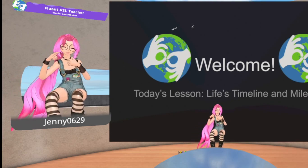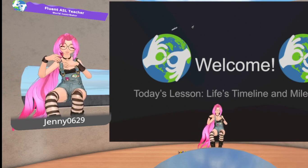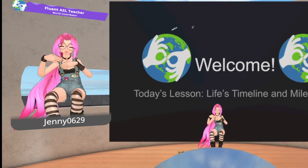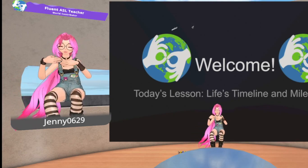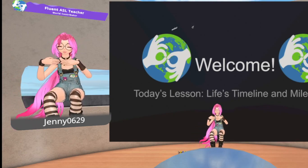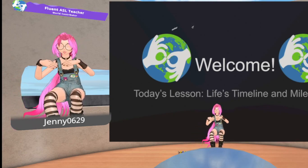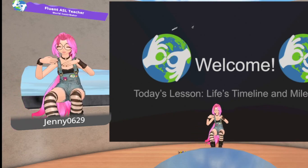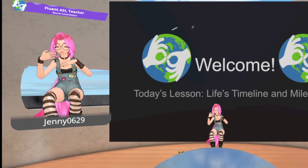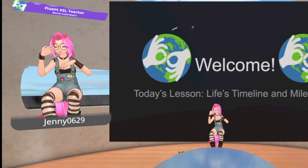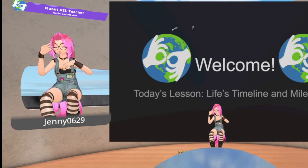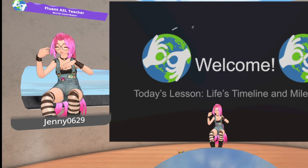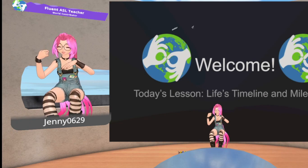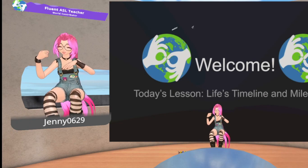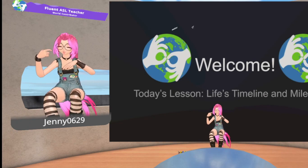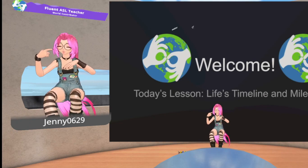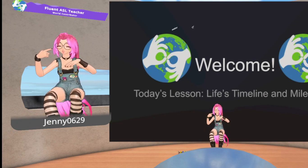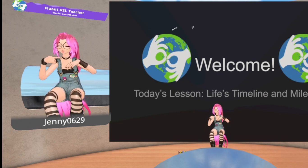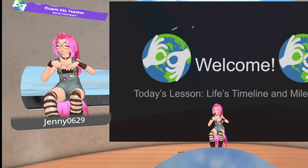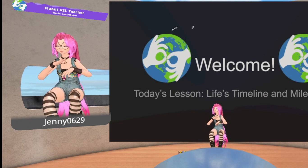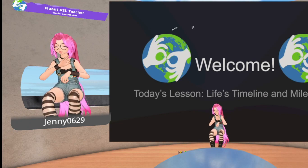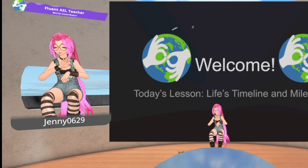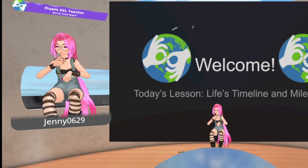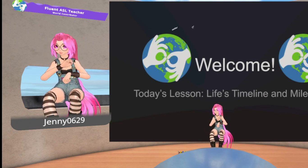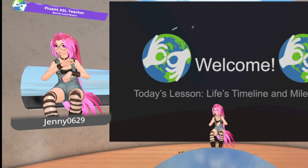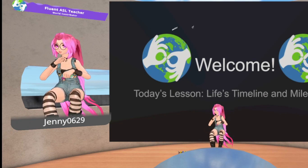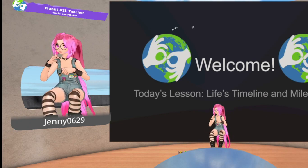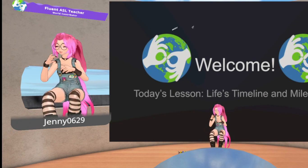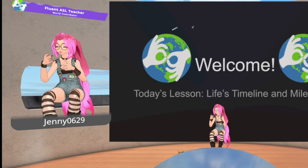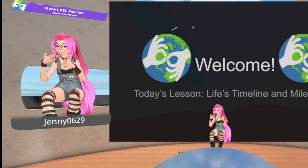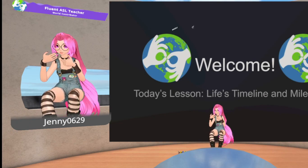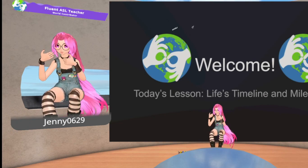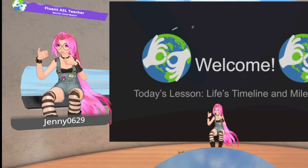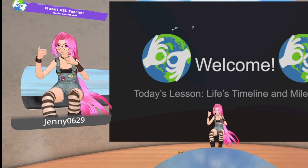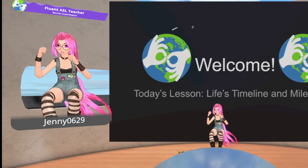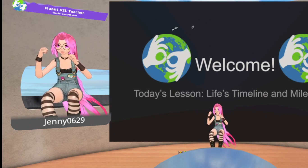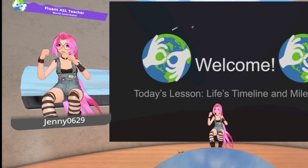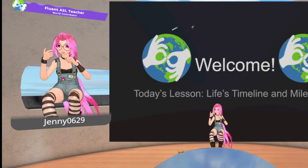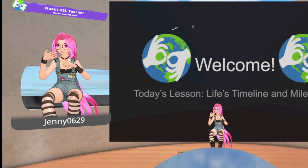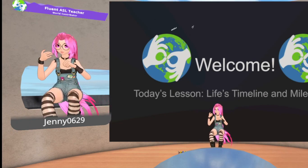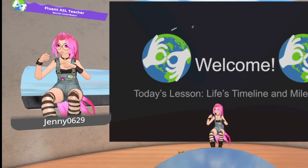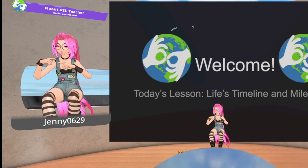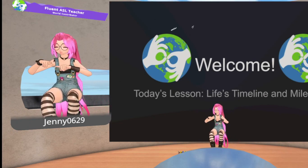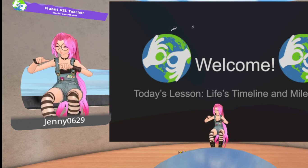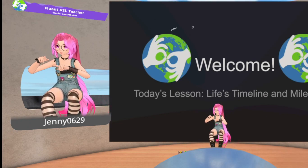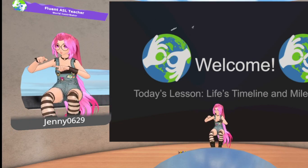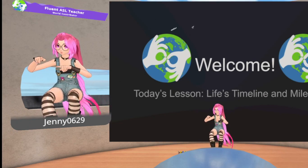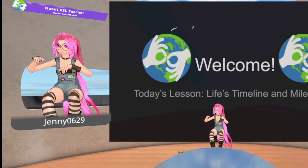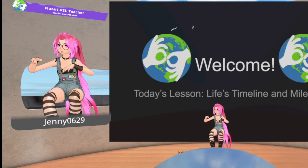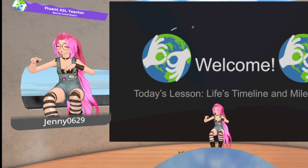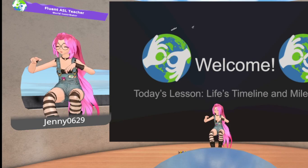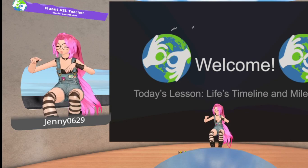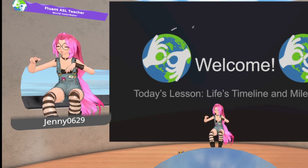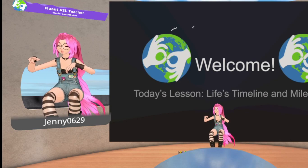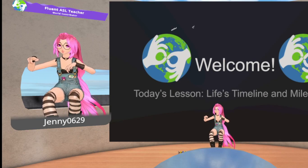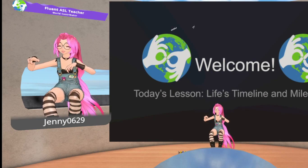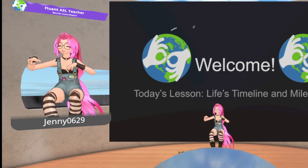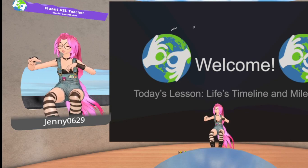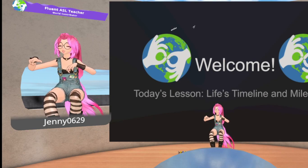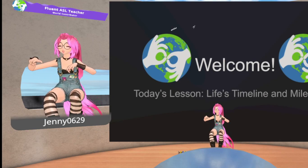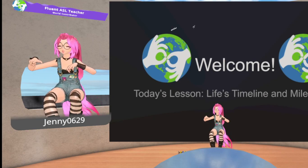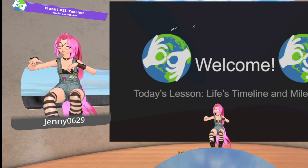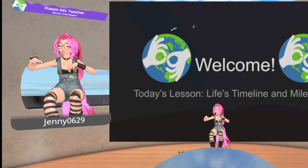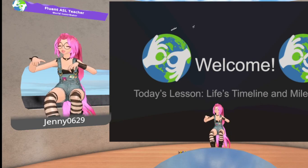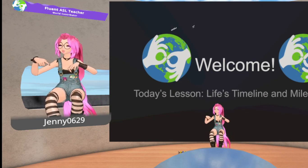we're going to stay optimized just because, like I said, my computer is going to run better, which means I could teach better, but also we have a lot of